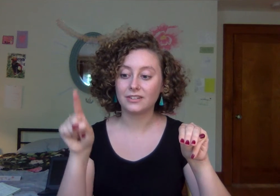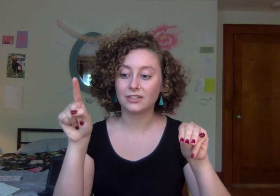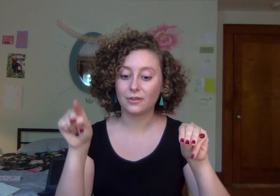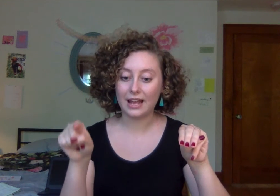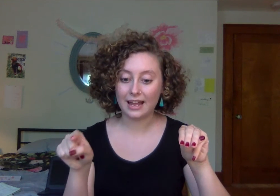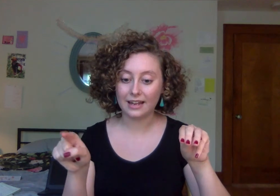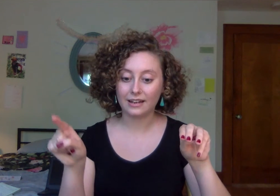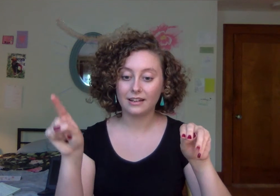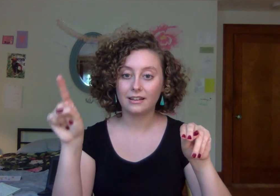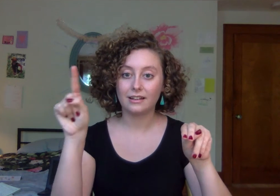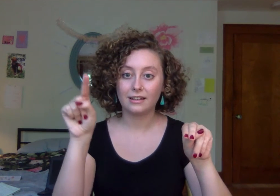So N.